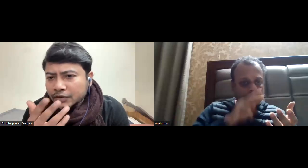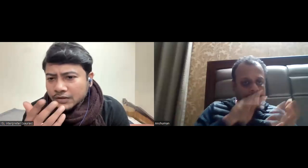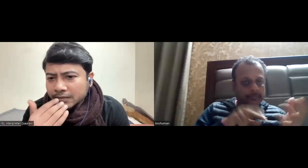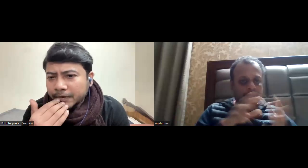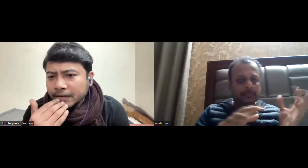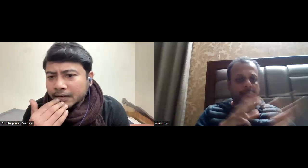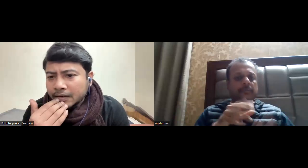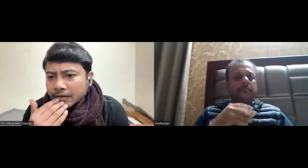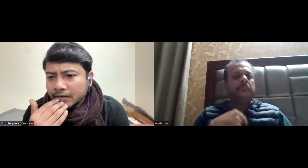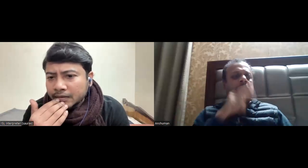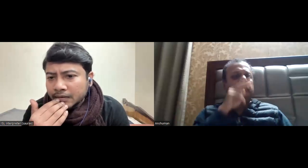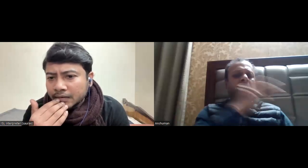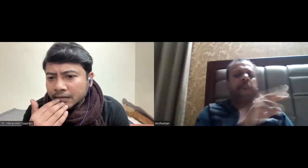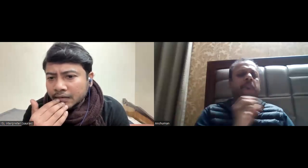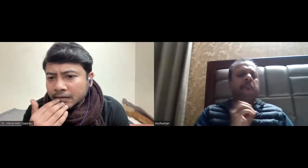If there's gossip and,